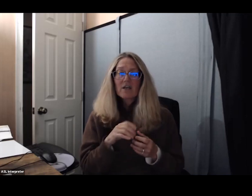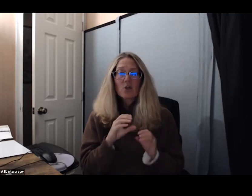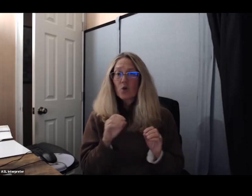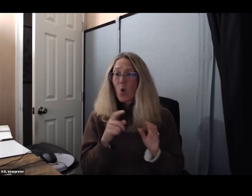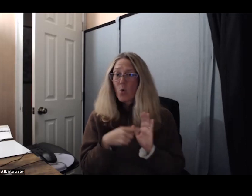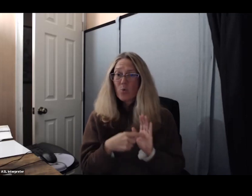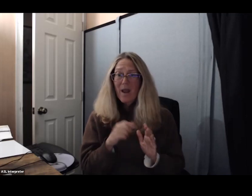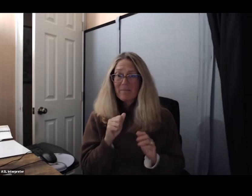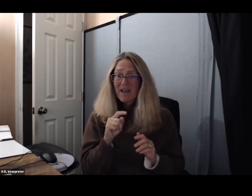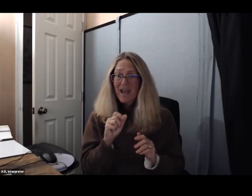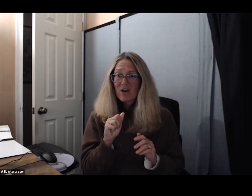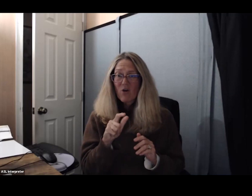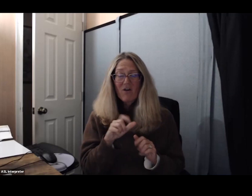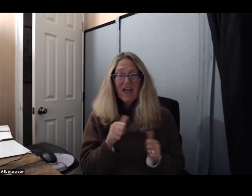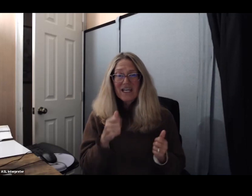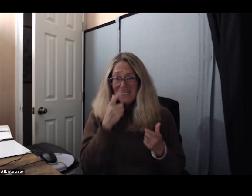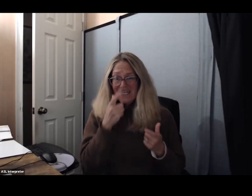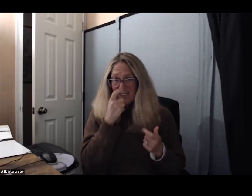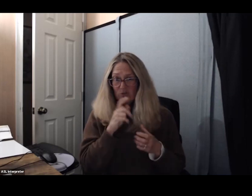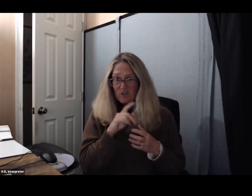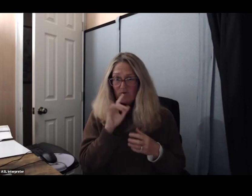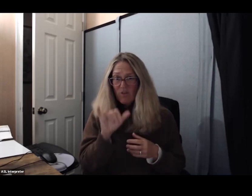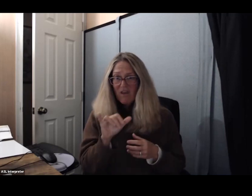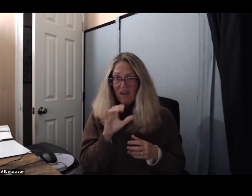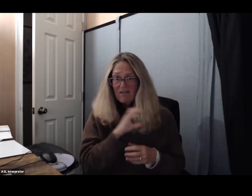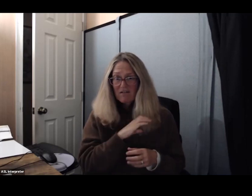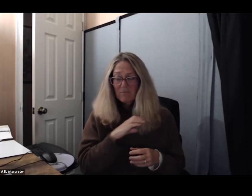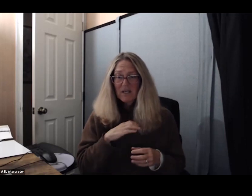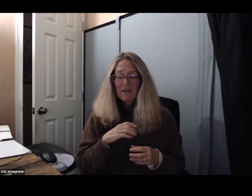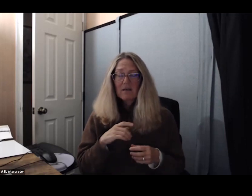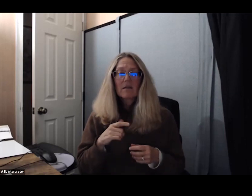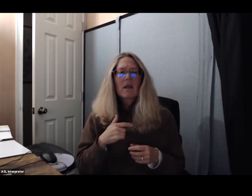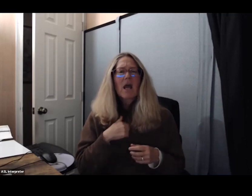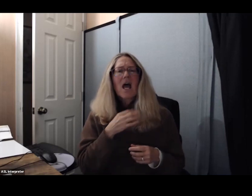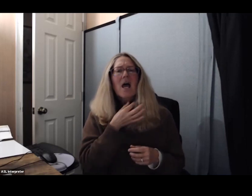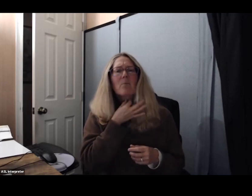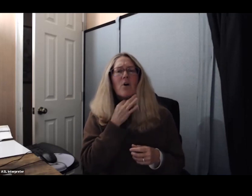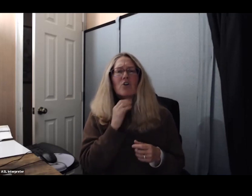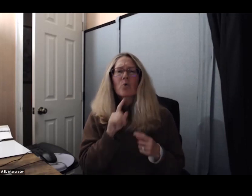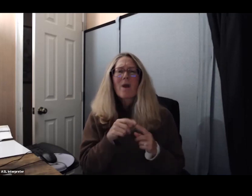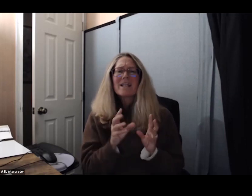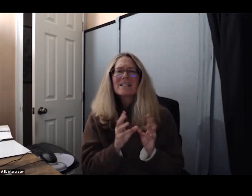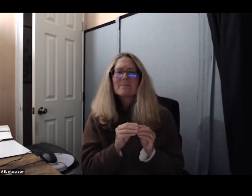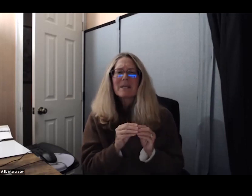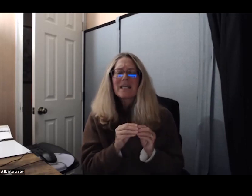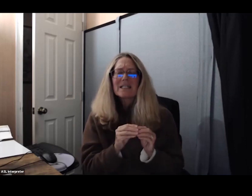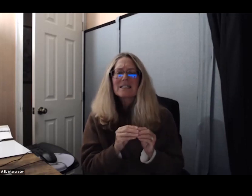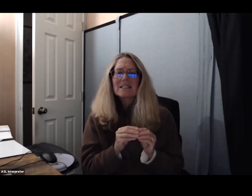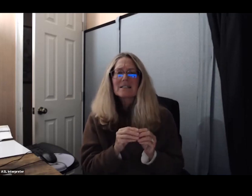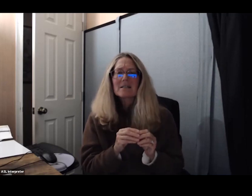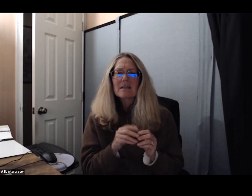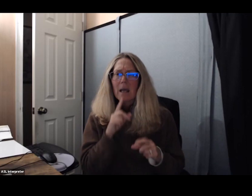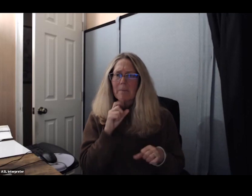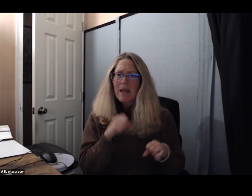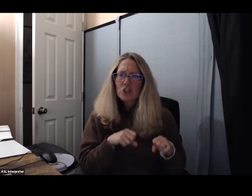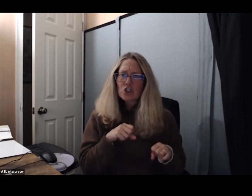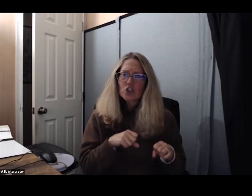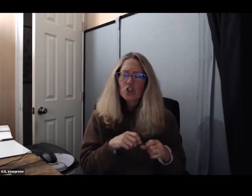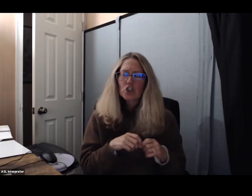So are there any interest on that committee, or? I would wonder when it meets, Yeah, you but I can't wasn't really sure.